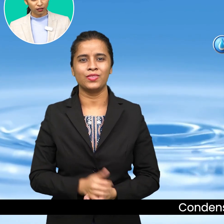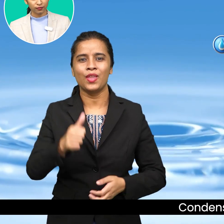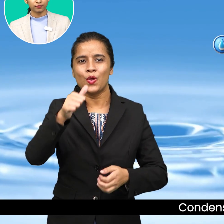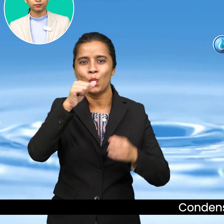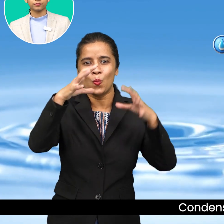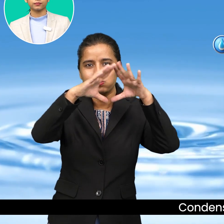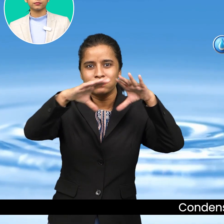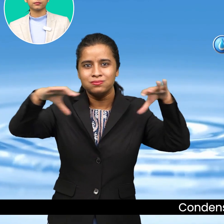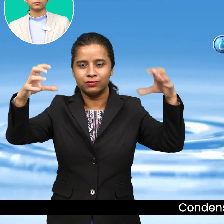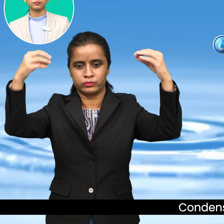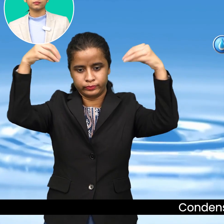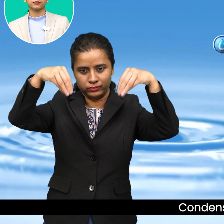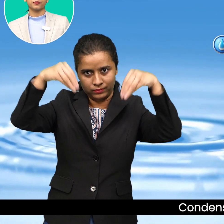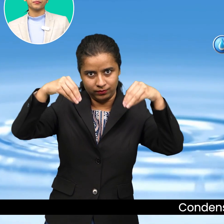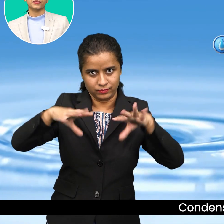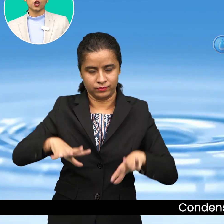condensation,